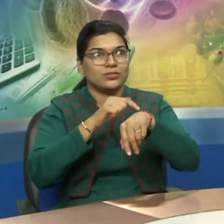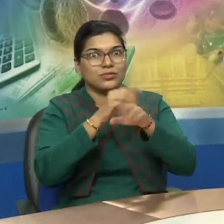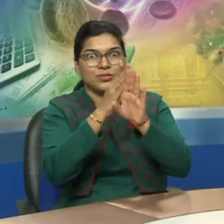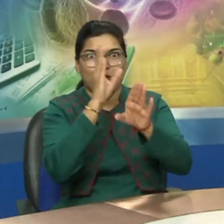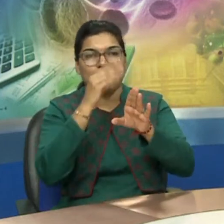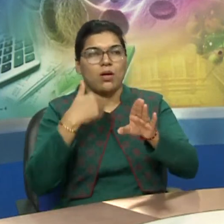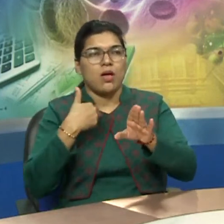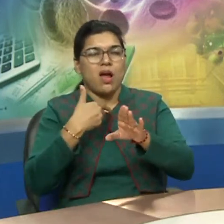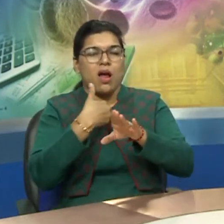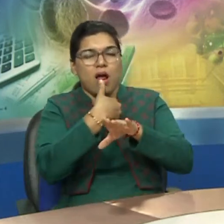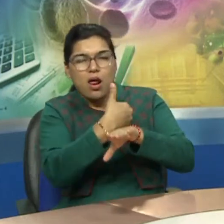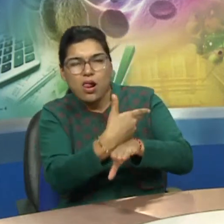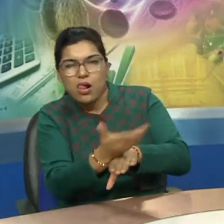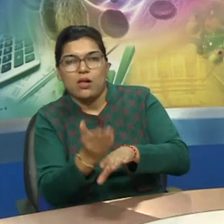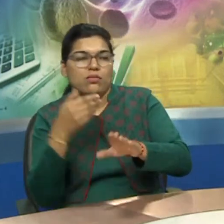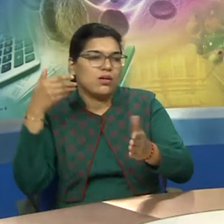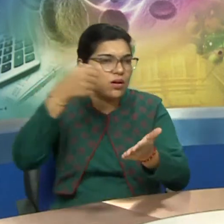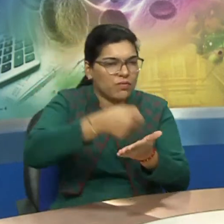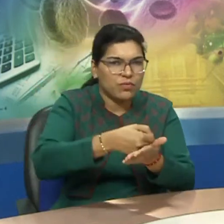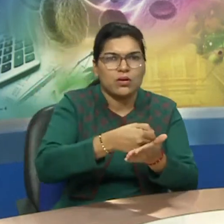with the given time. But if something